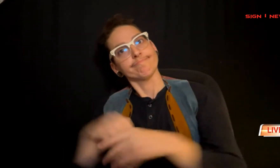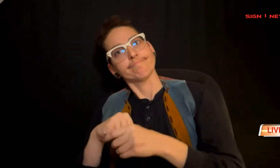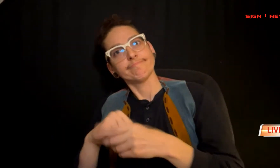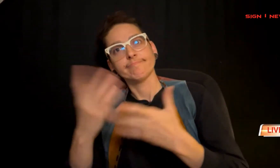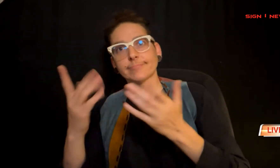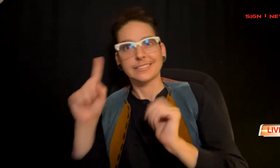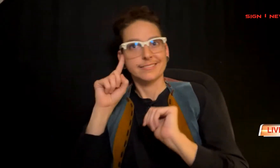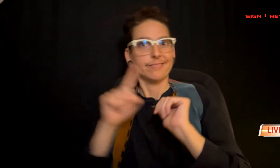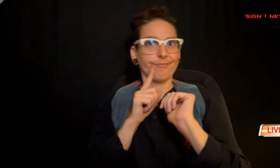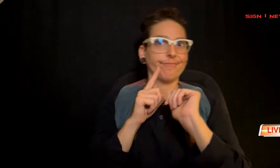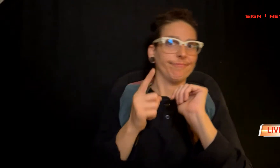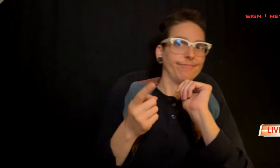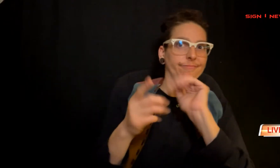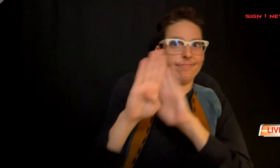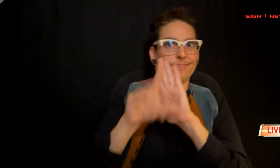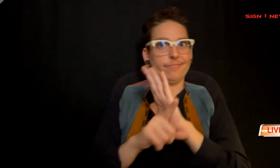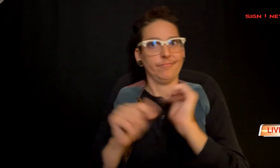But one I really, really loved,